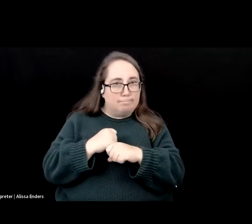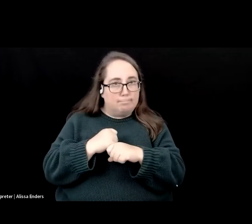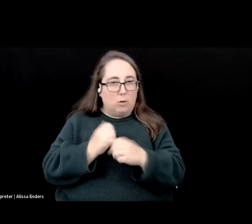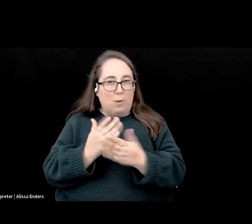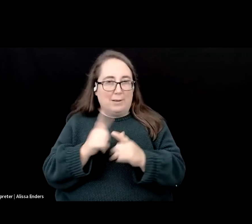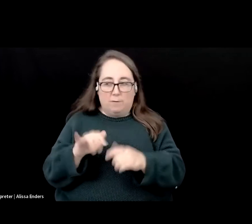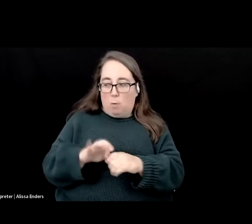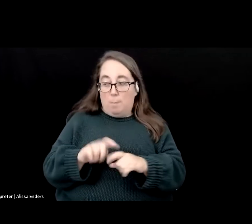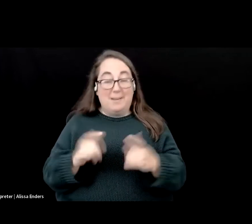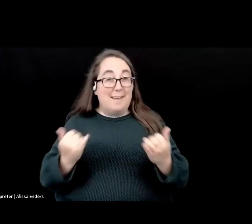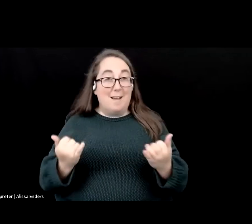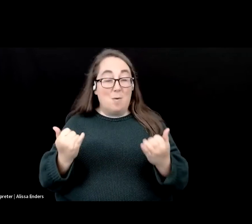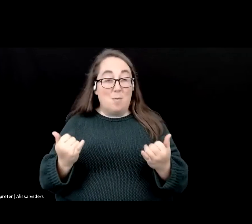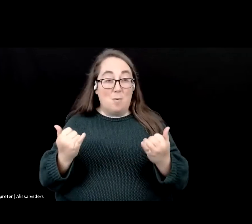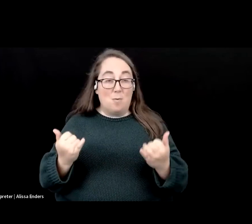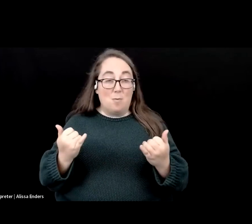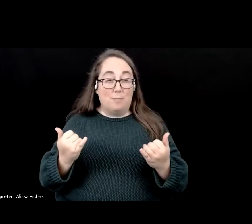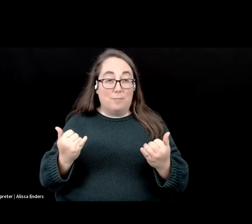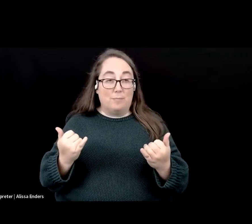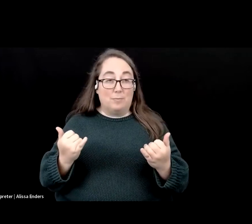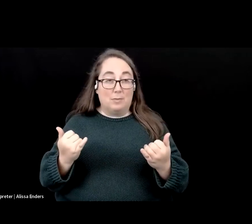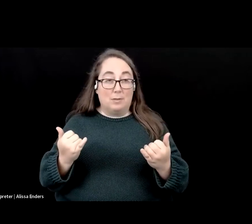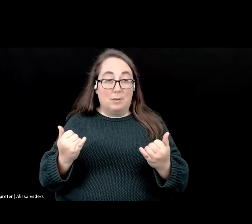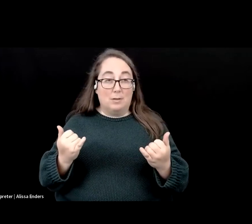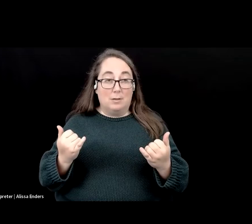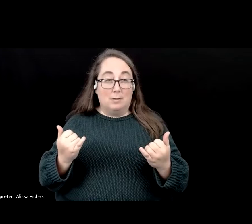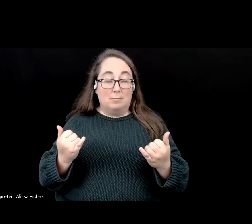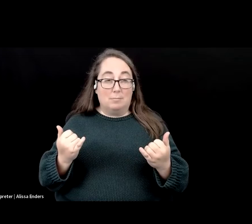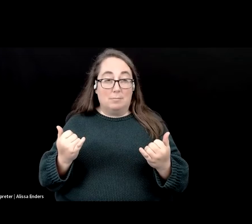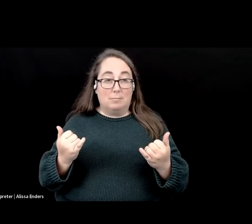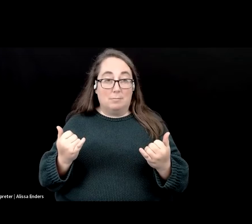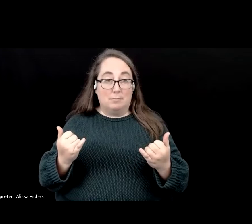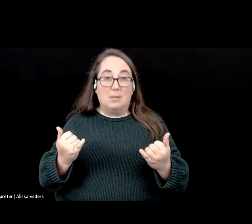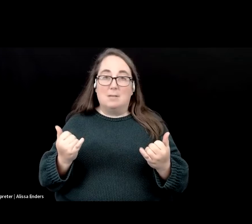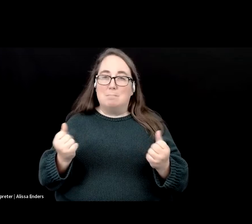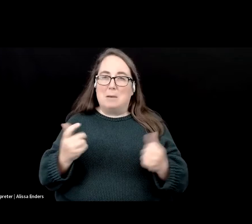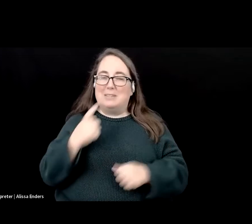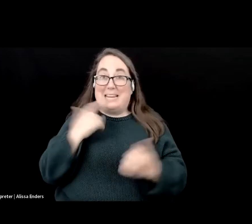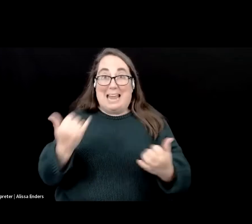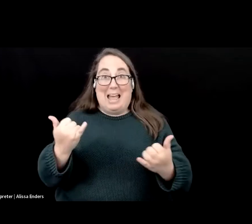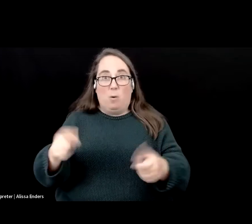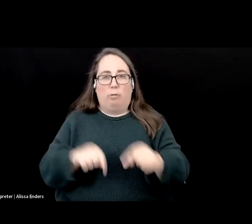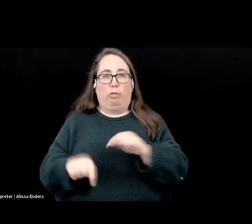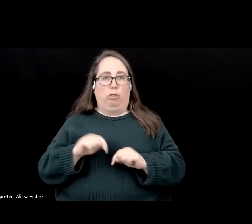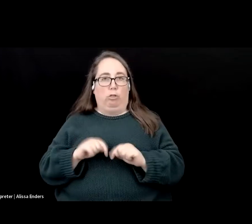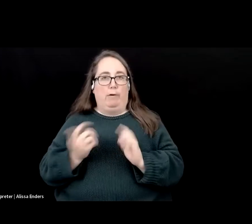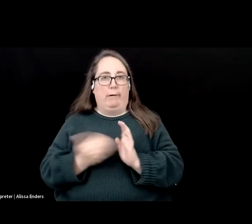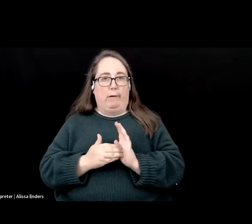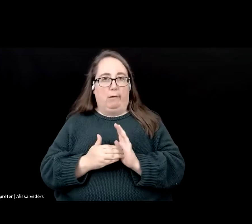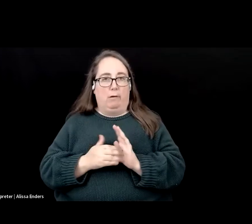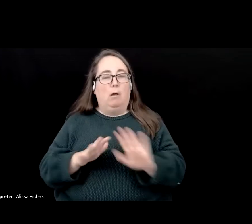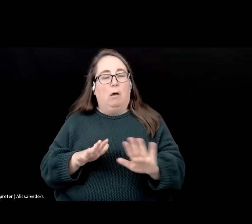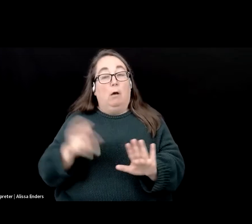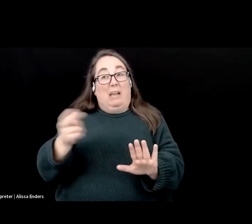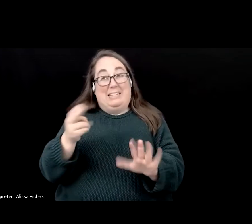in the stage where, many would argue we're taking steps back. And what history shows us